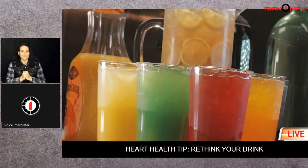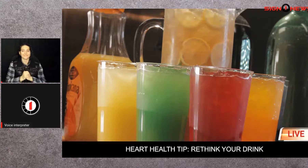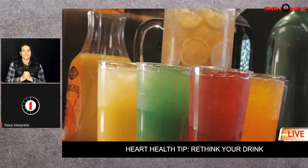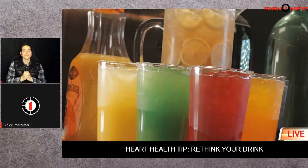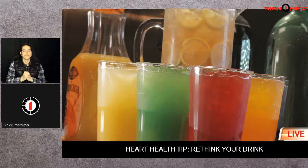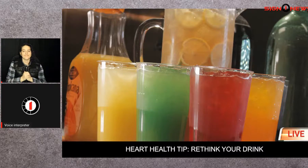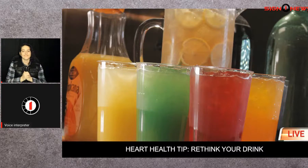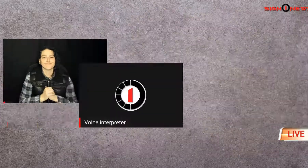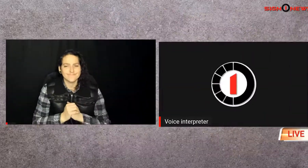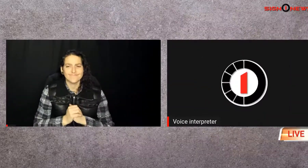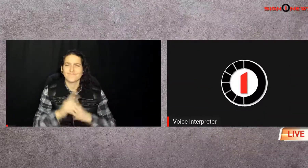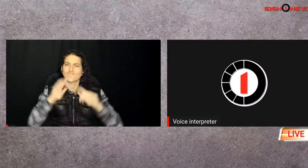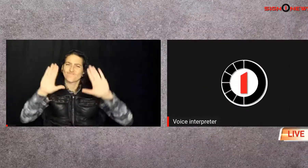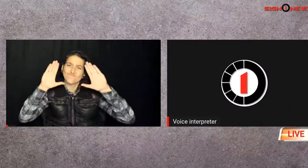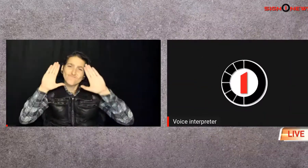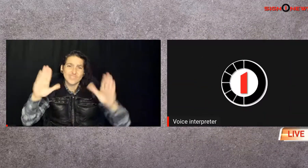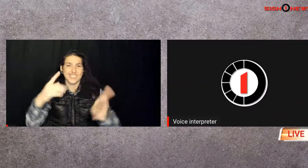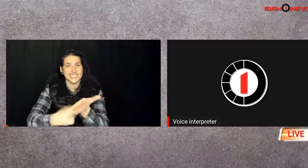Week.